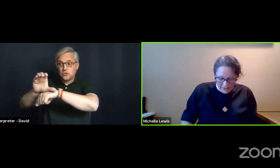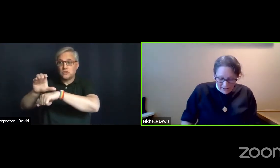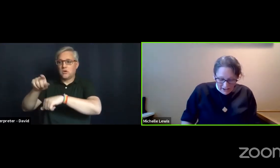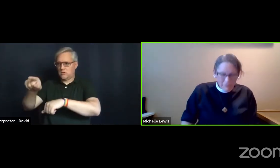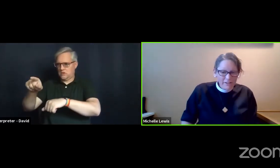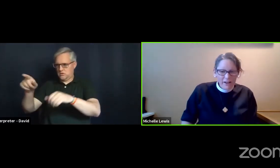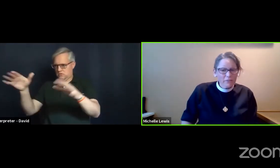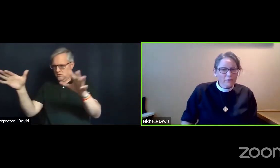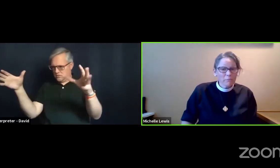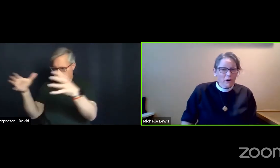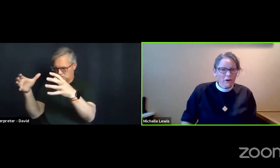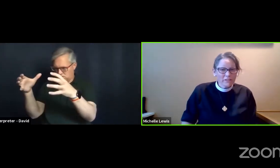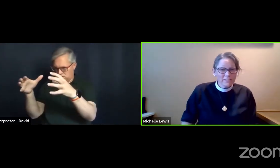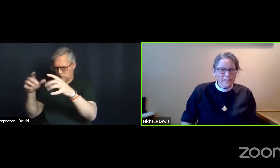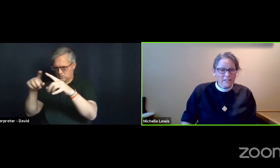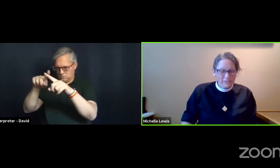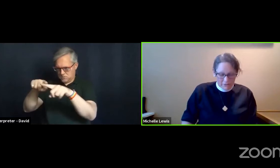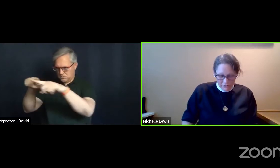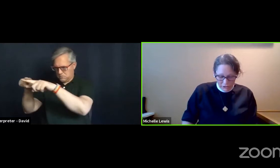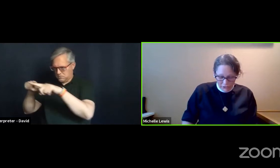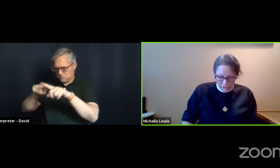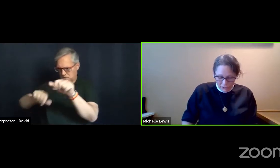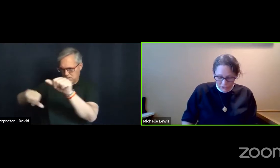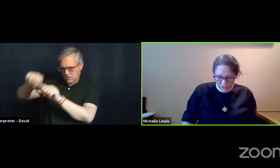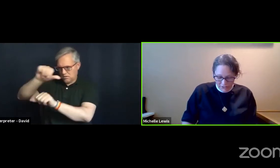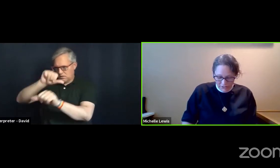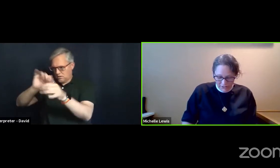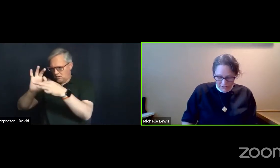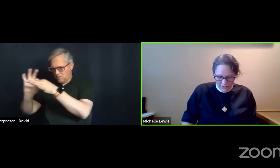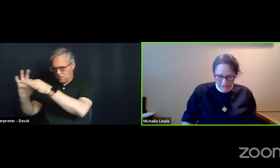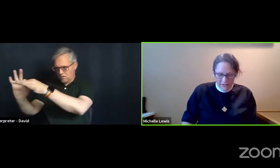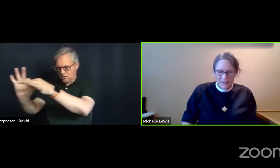depending on every other part in our church,